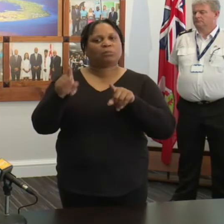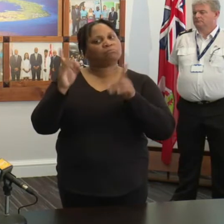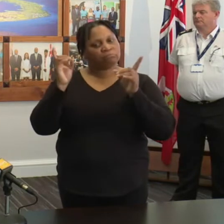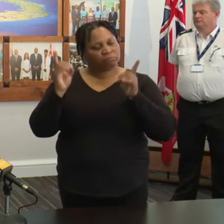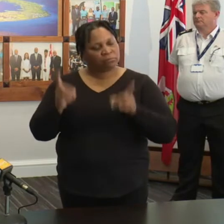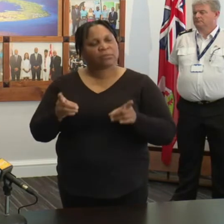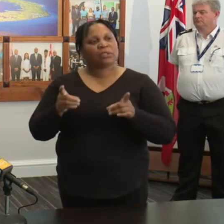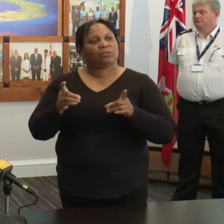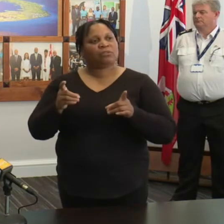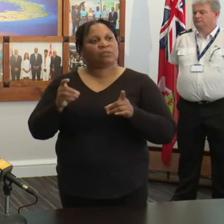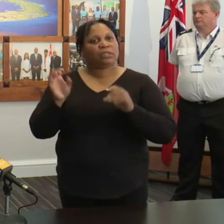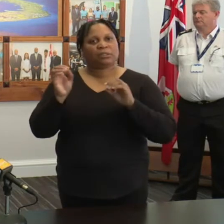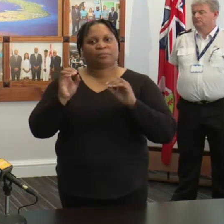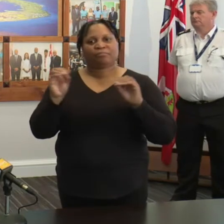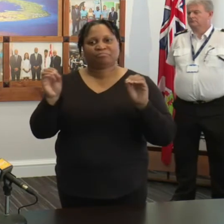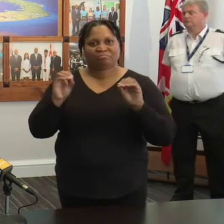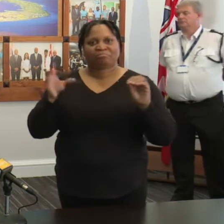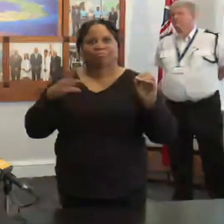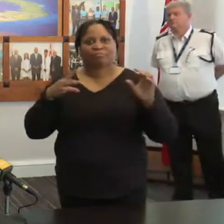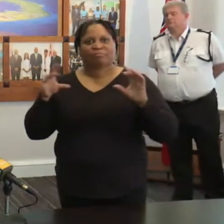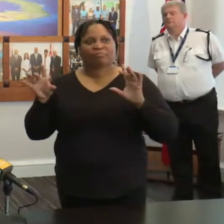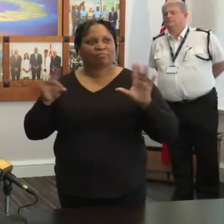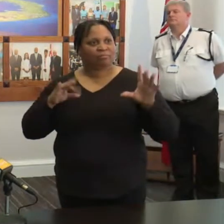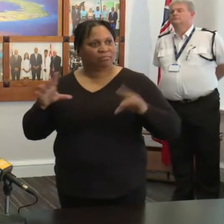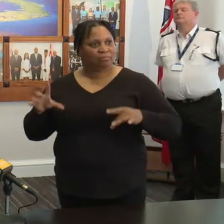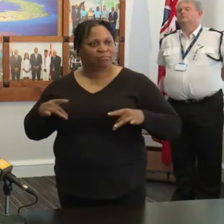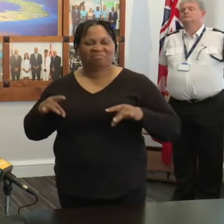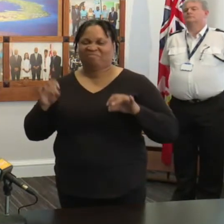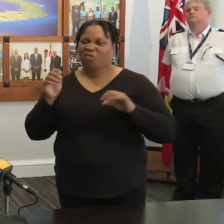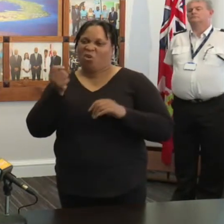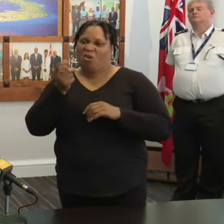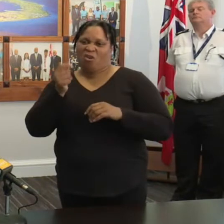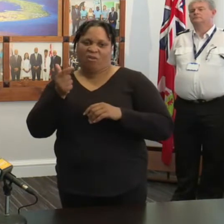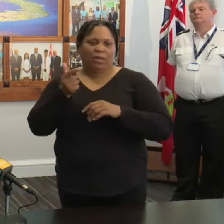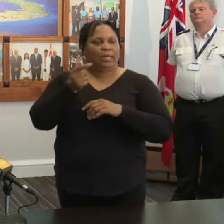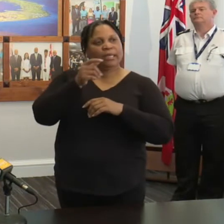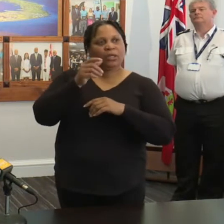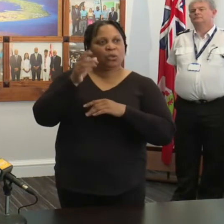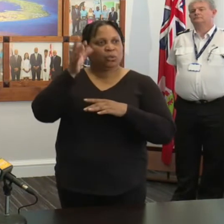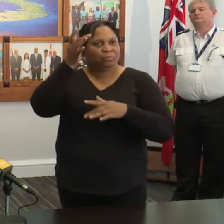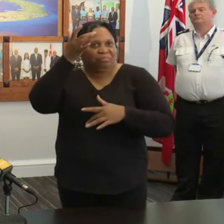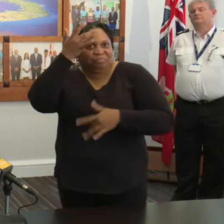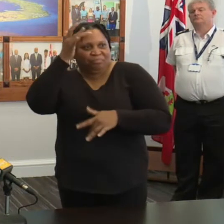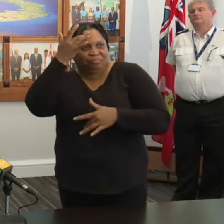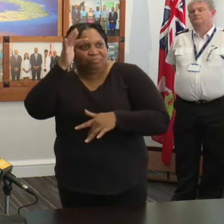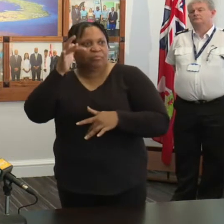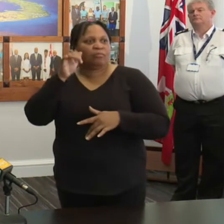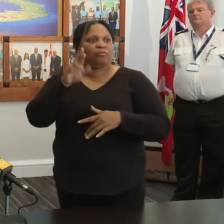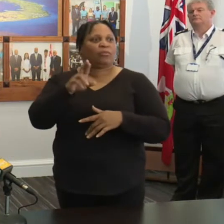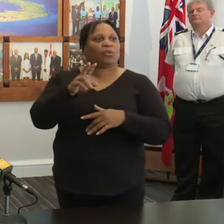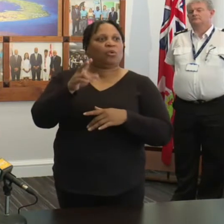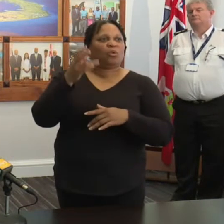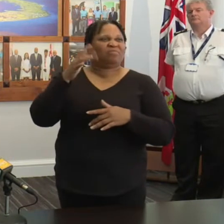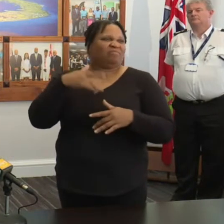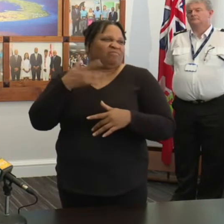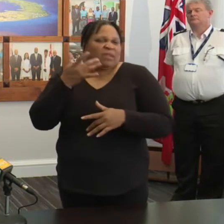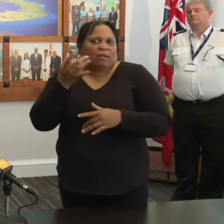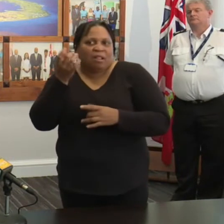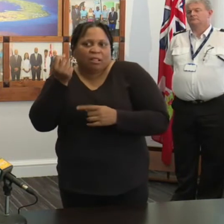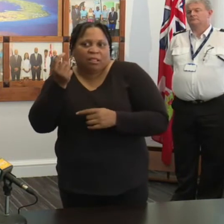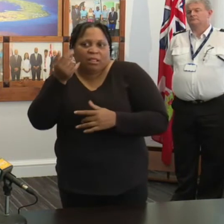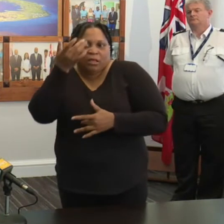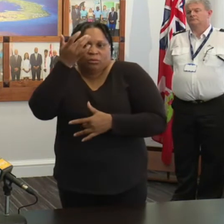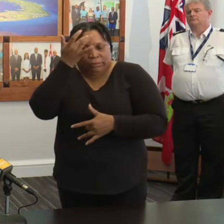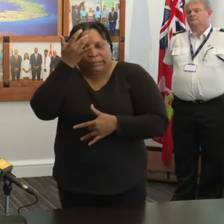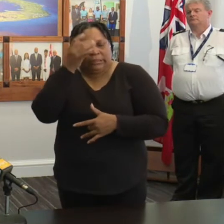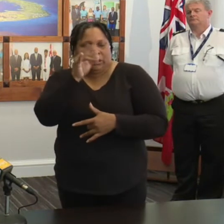definitely asymptomatic carriers, people who don't get very sick or have very mild illness, the purpose is, if we can shelter in